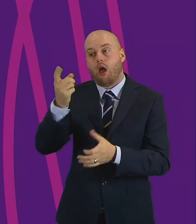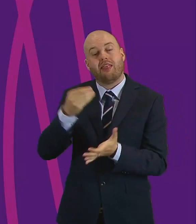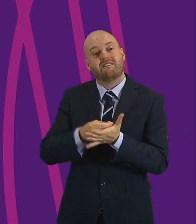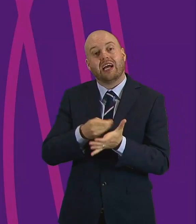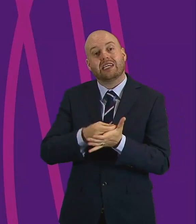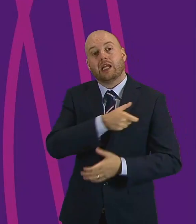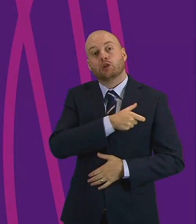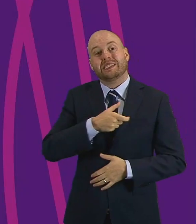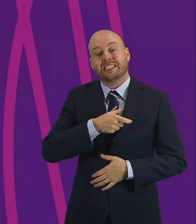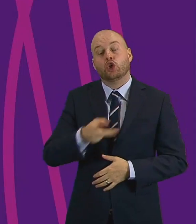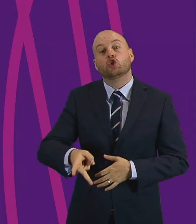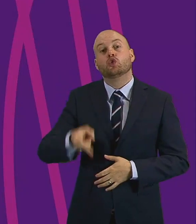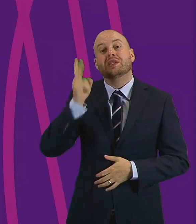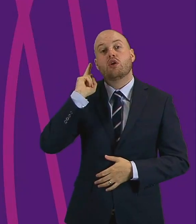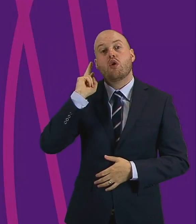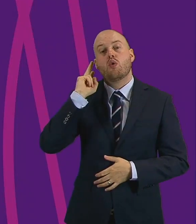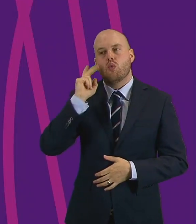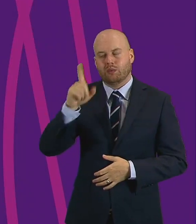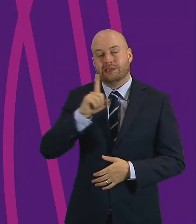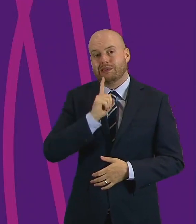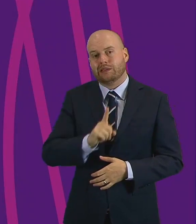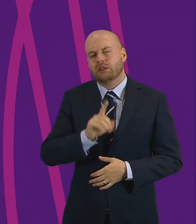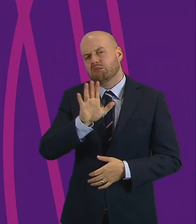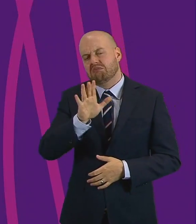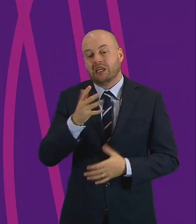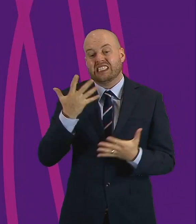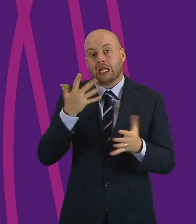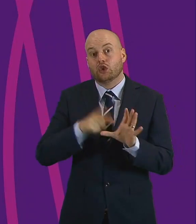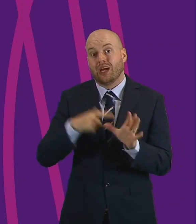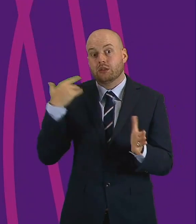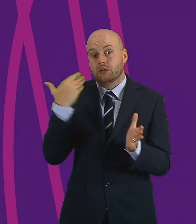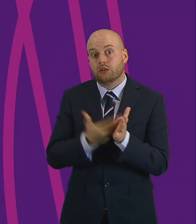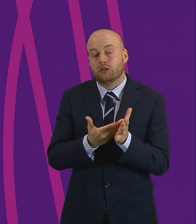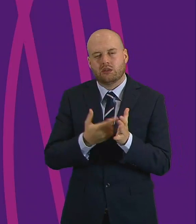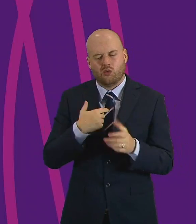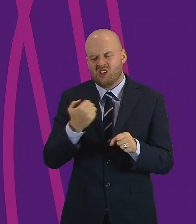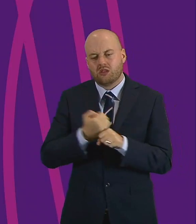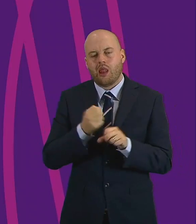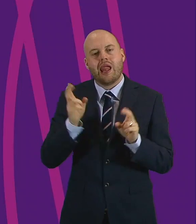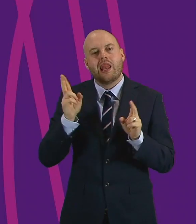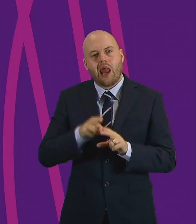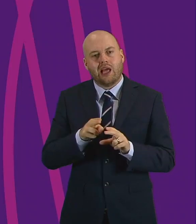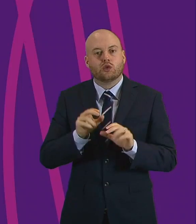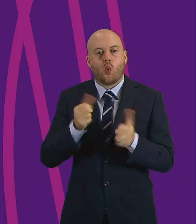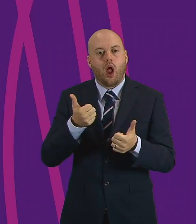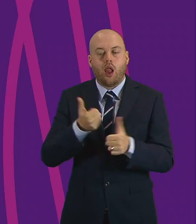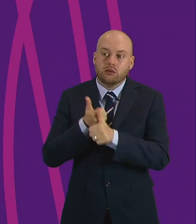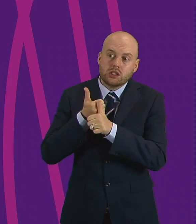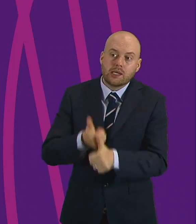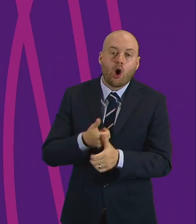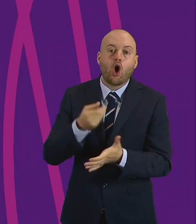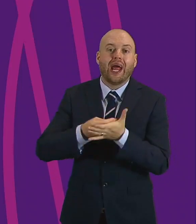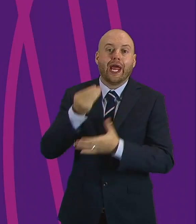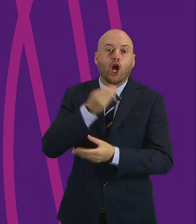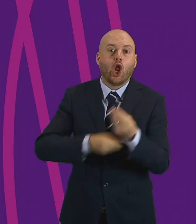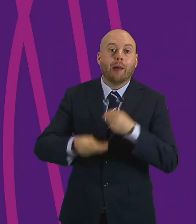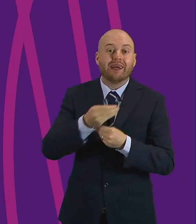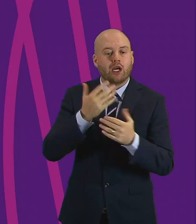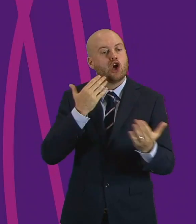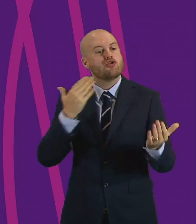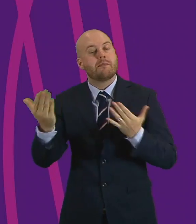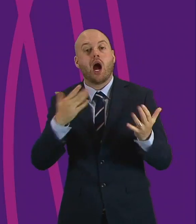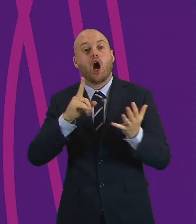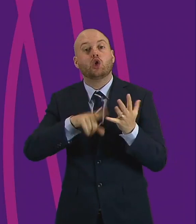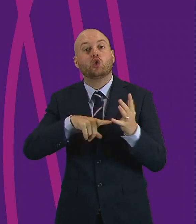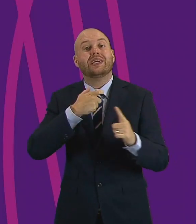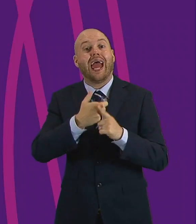ago said, and I quote, he said, "In the past 10 years, we have done less well in promoting economic growth than the rest of the UK has." And